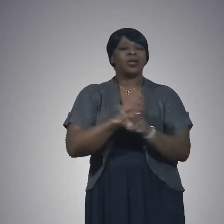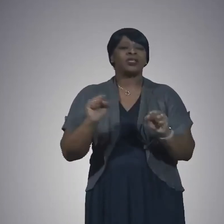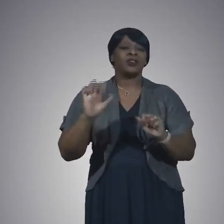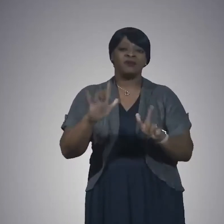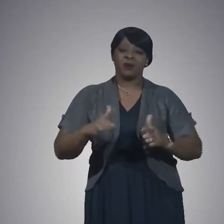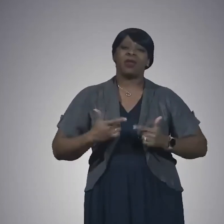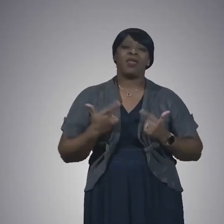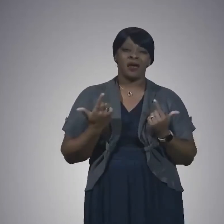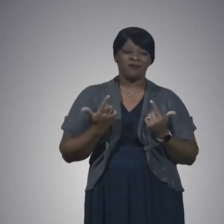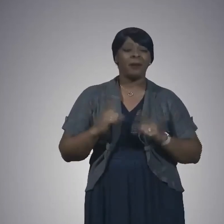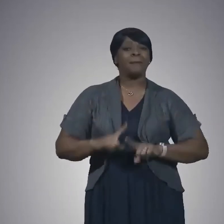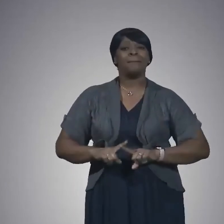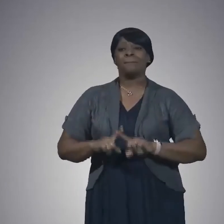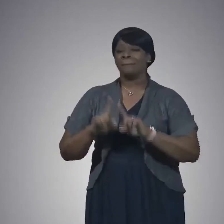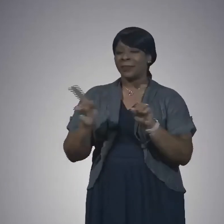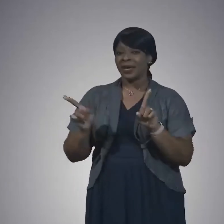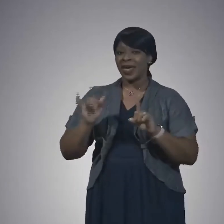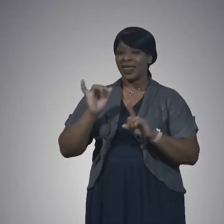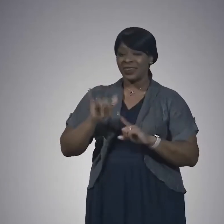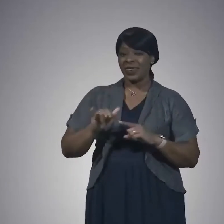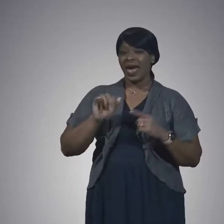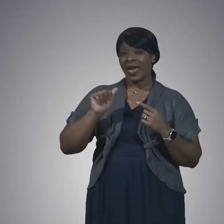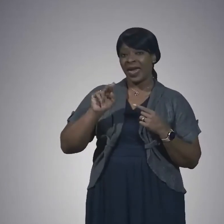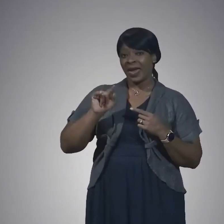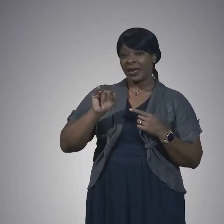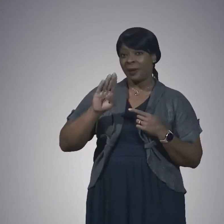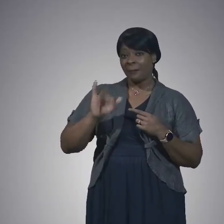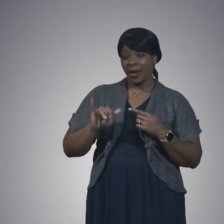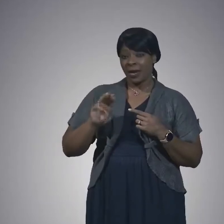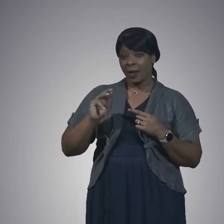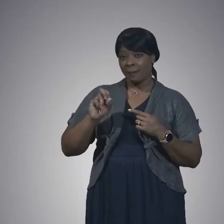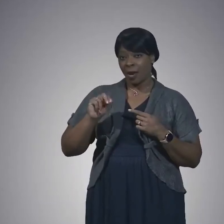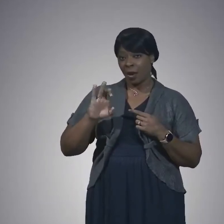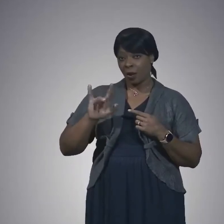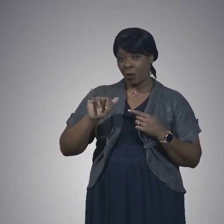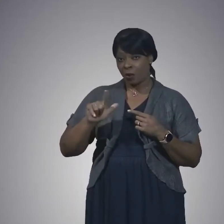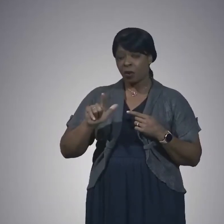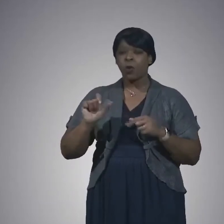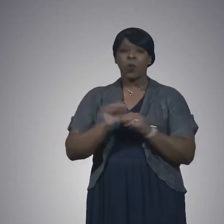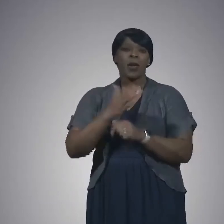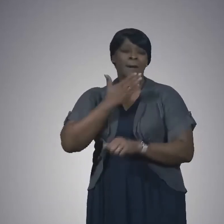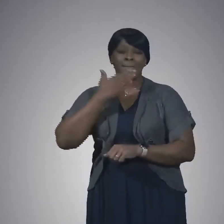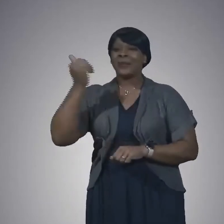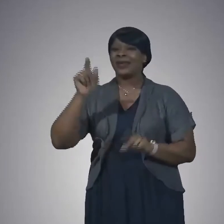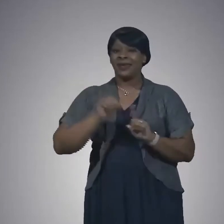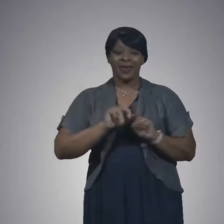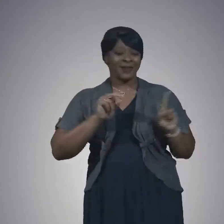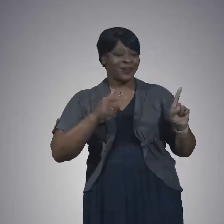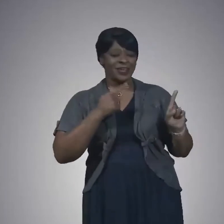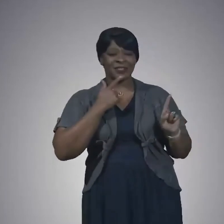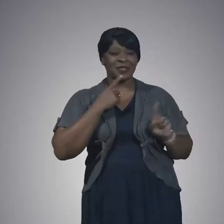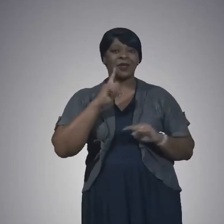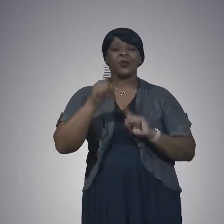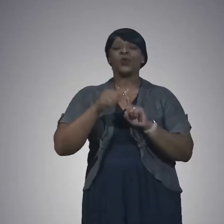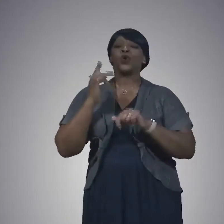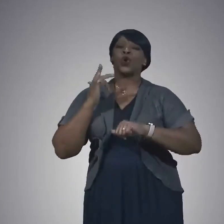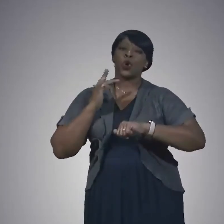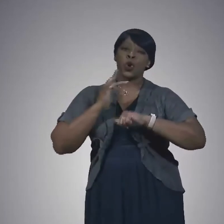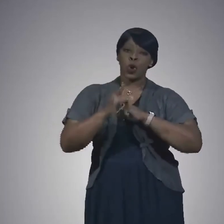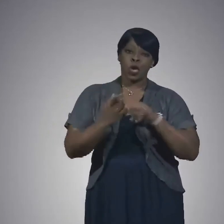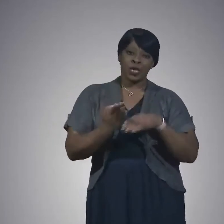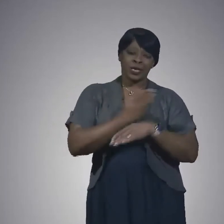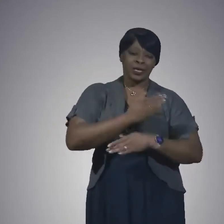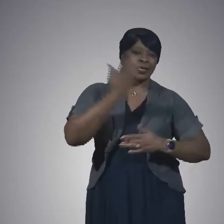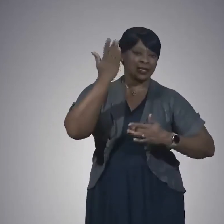life. But those monoclonal antibodies work best, like Doug said, when you are early in the